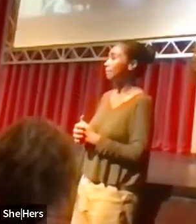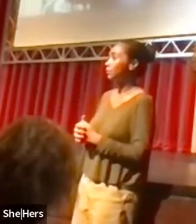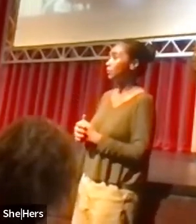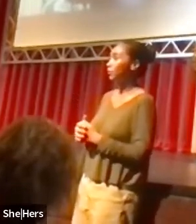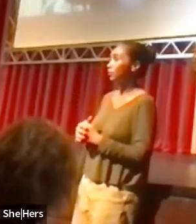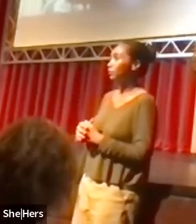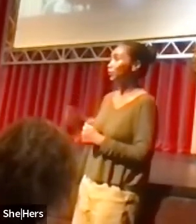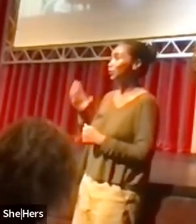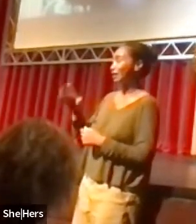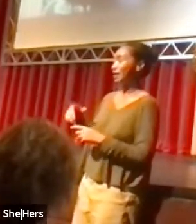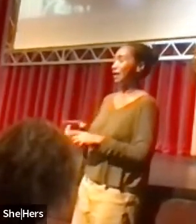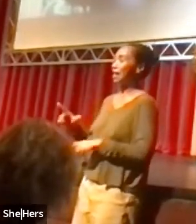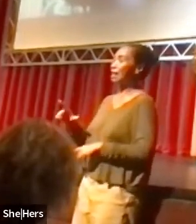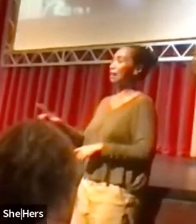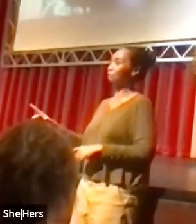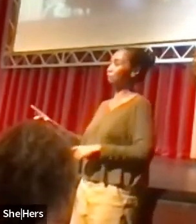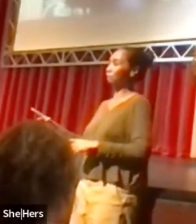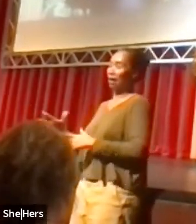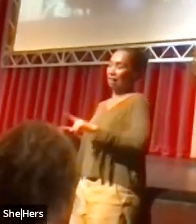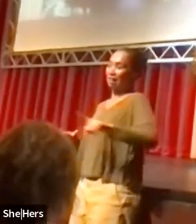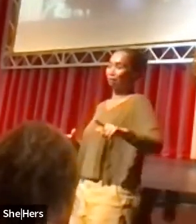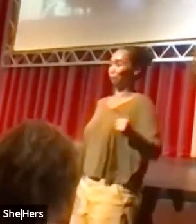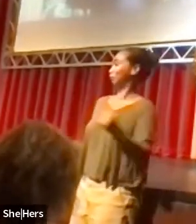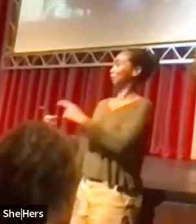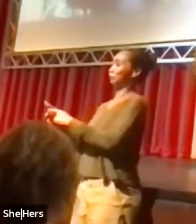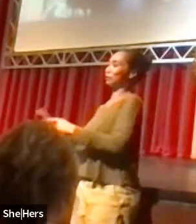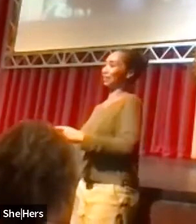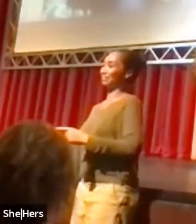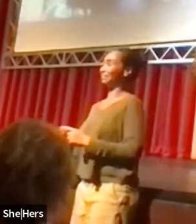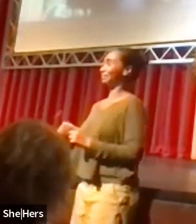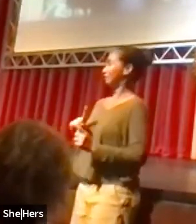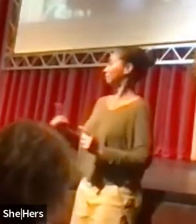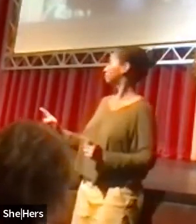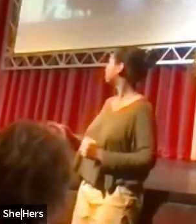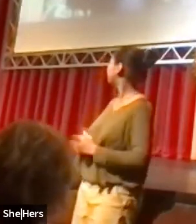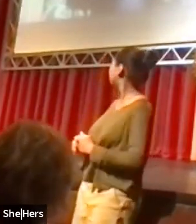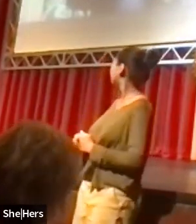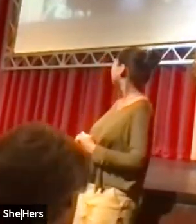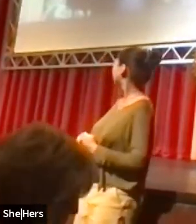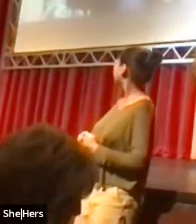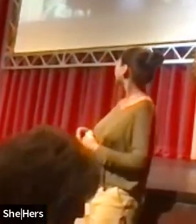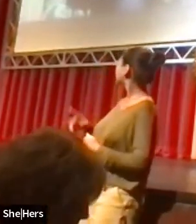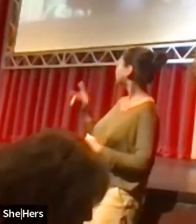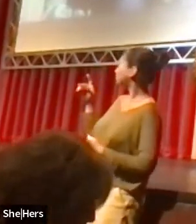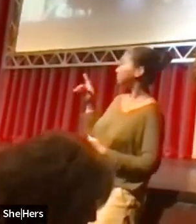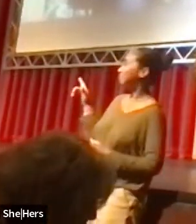your left to right. At the furthest end is